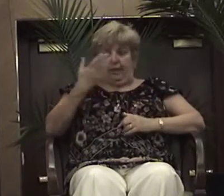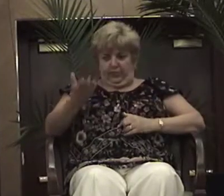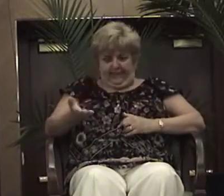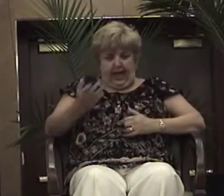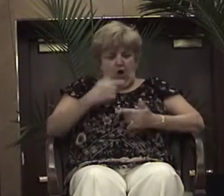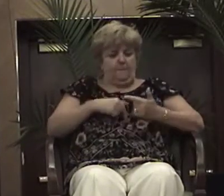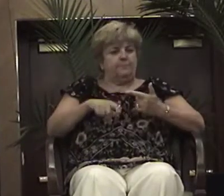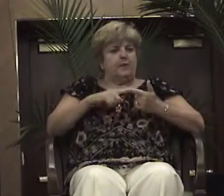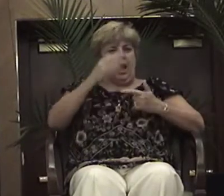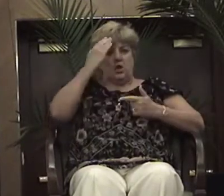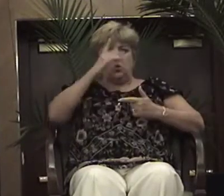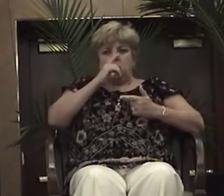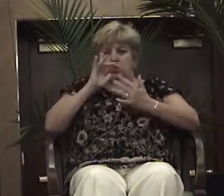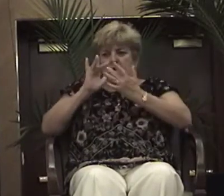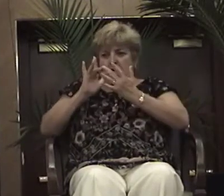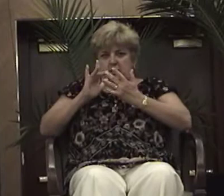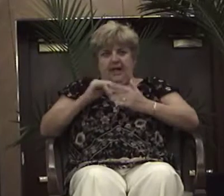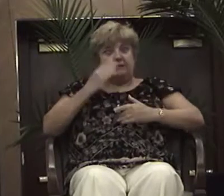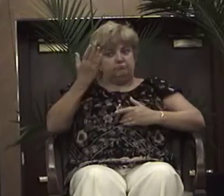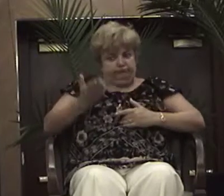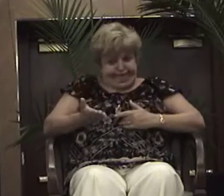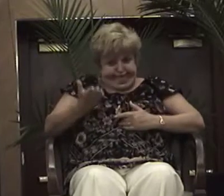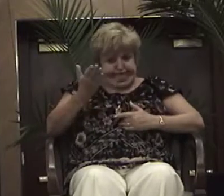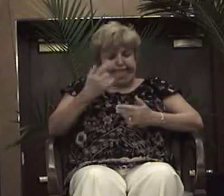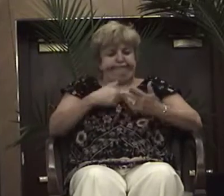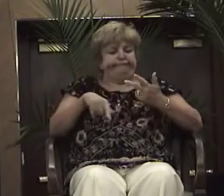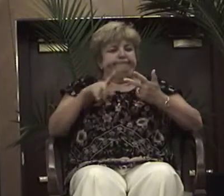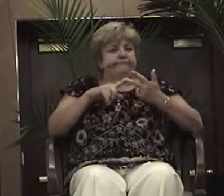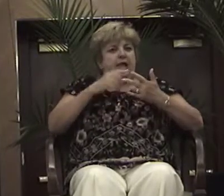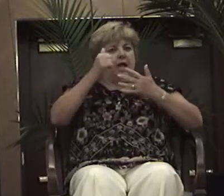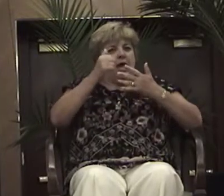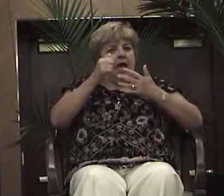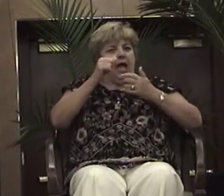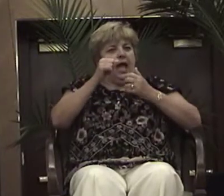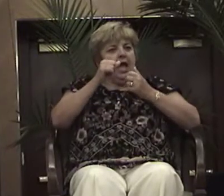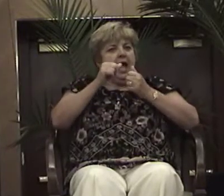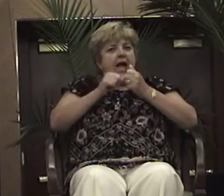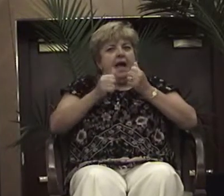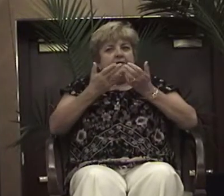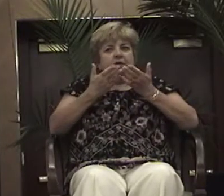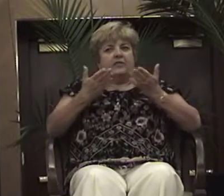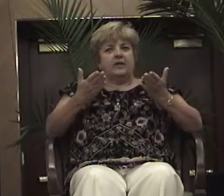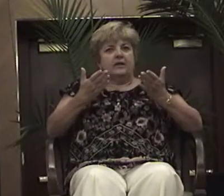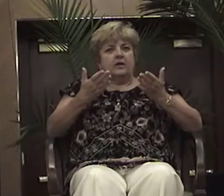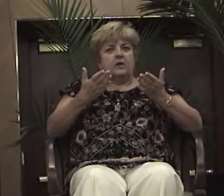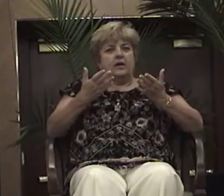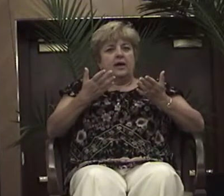who to contact, and they were there. And, you know, every dream that I've ever had in life has come true.